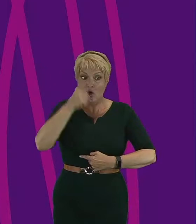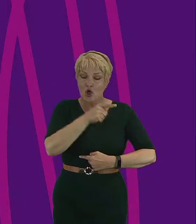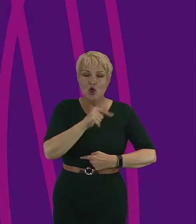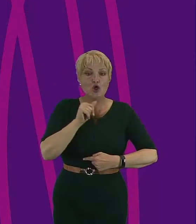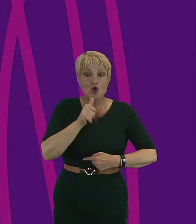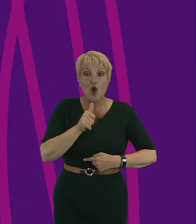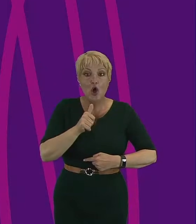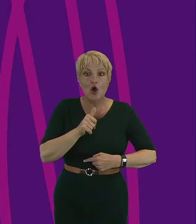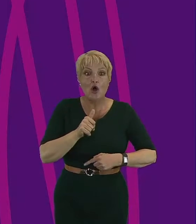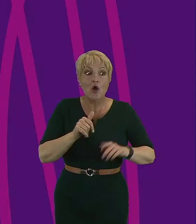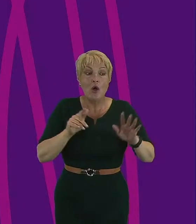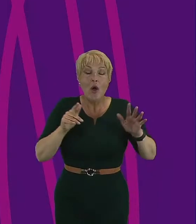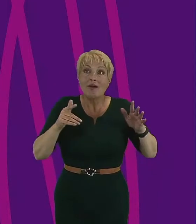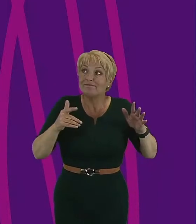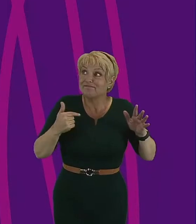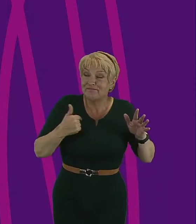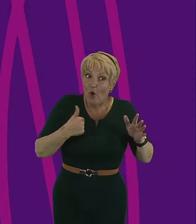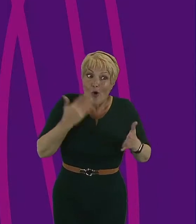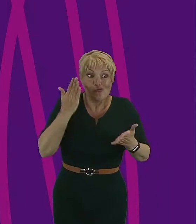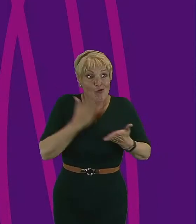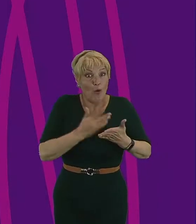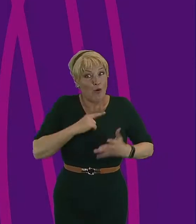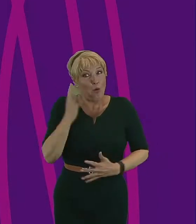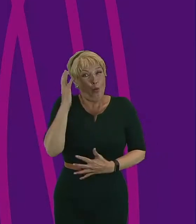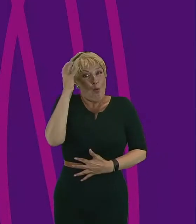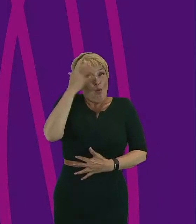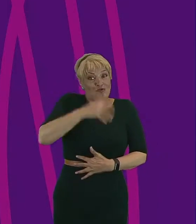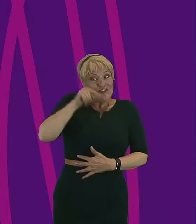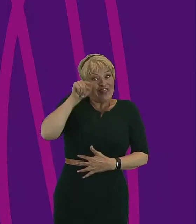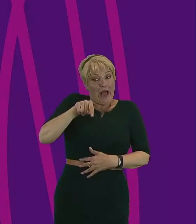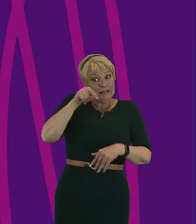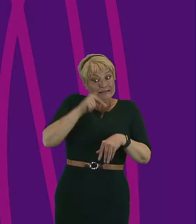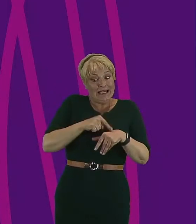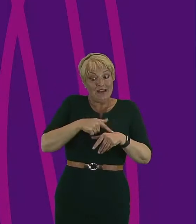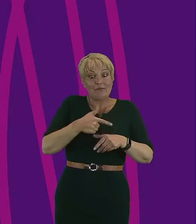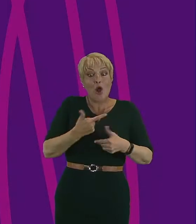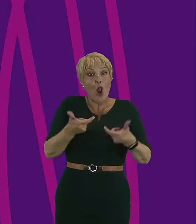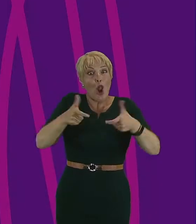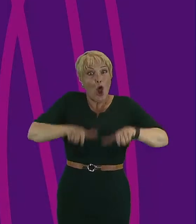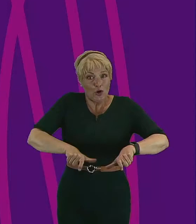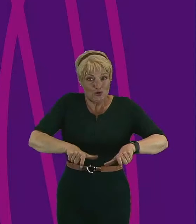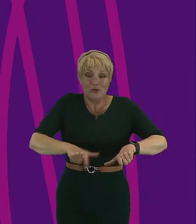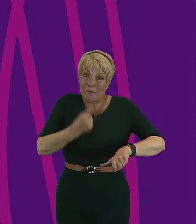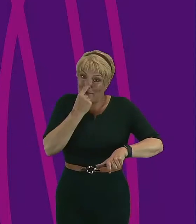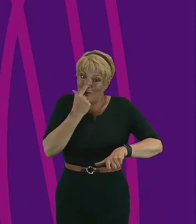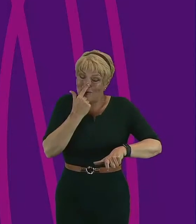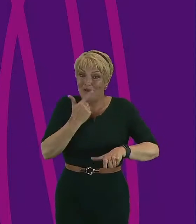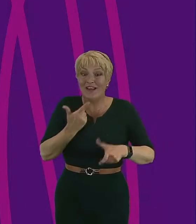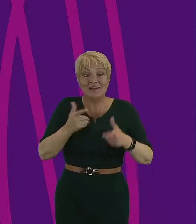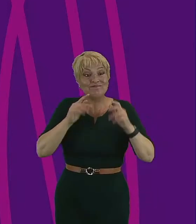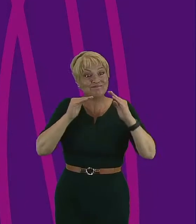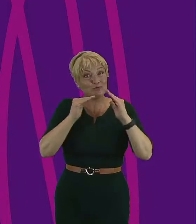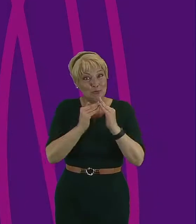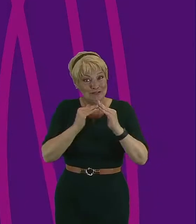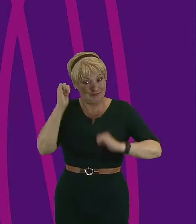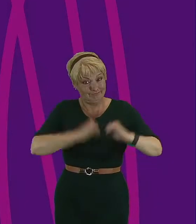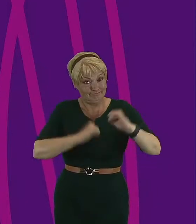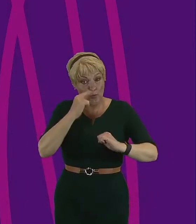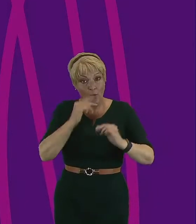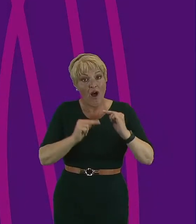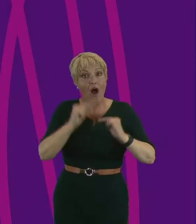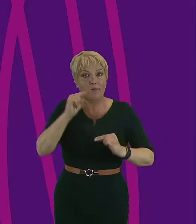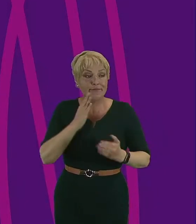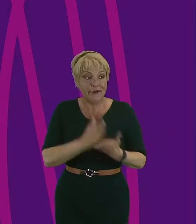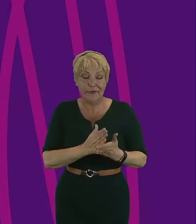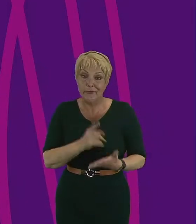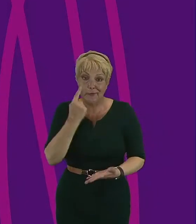something we feared might happen, but is actually happening, and therefore the interventions, and I've indicated that in my report, have been stepped up,